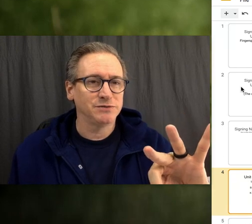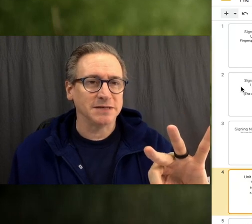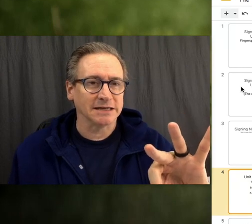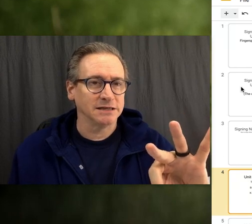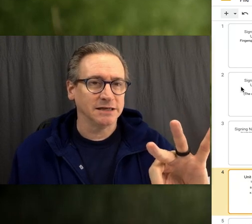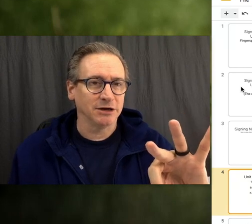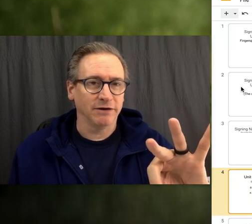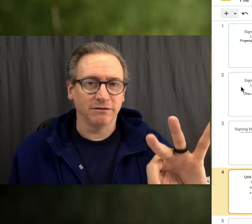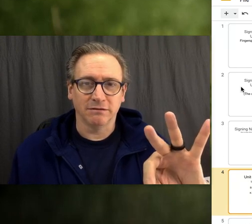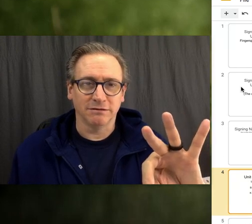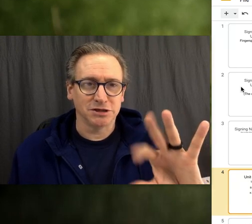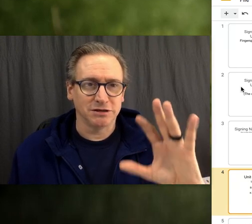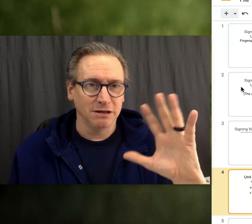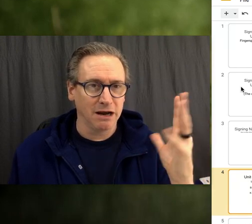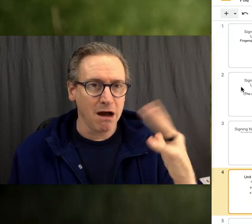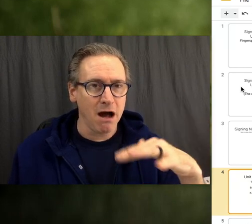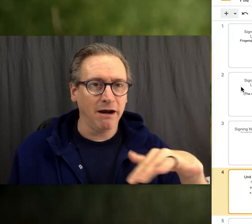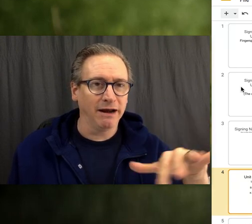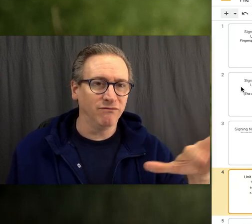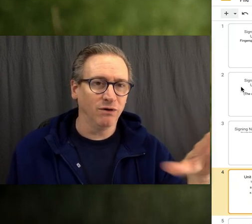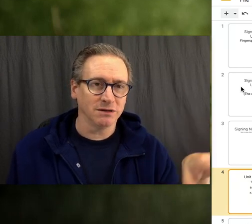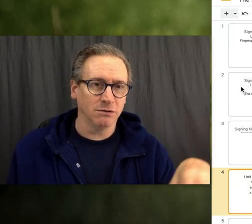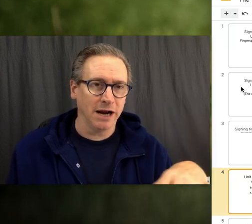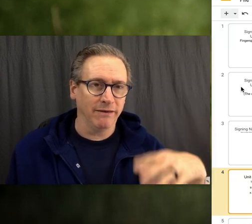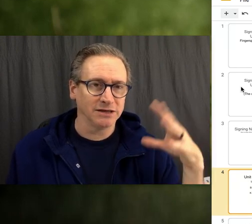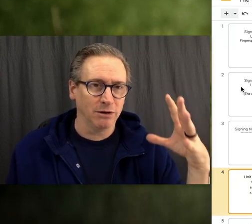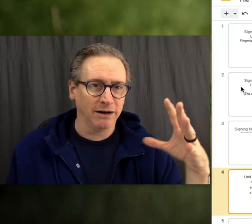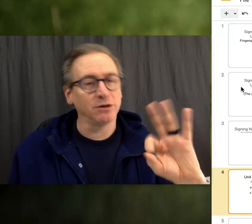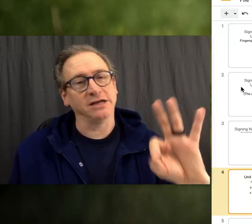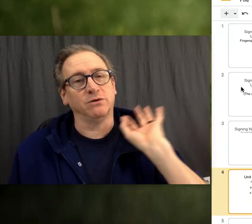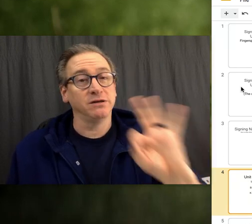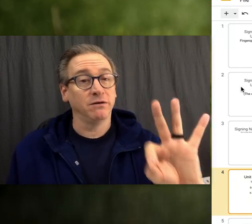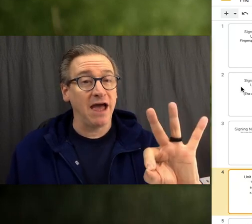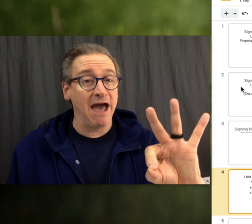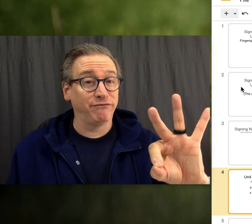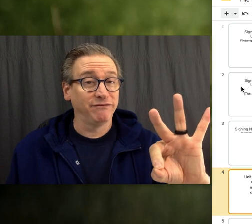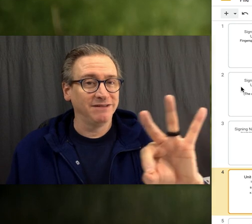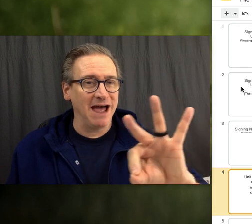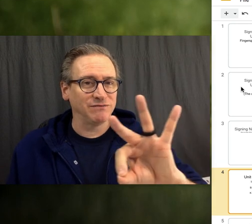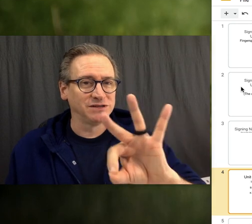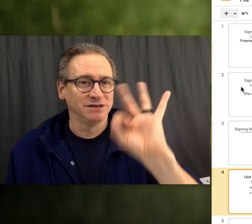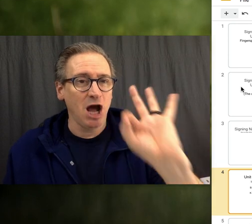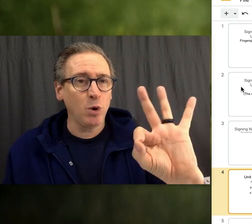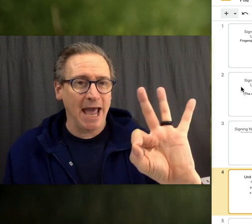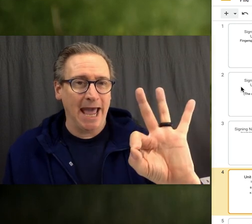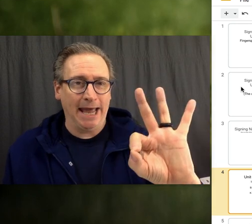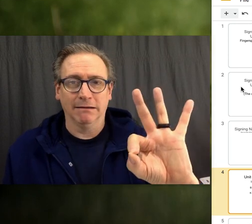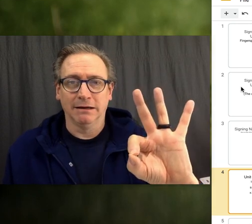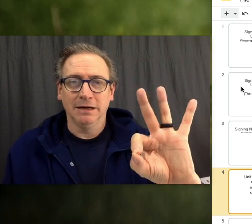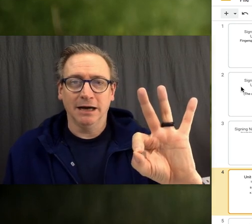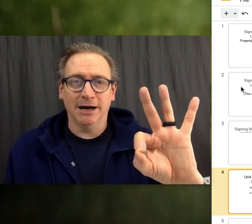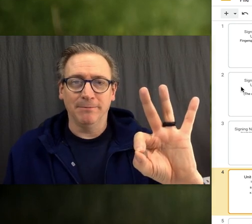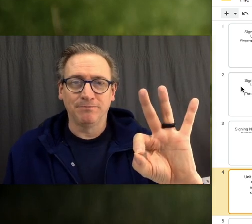He's from Texas. He had a great, just laconic voice. Oh yeah, that's what okay, so F's.